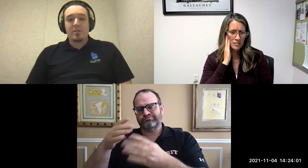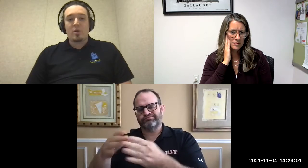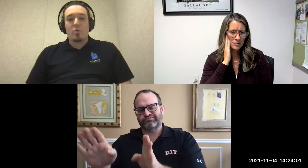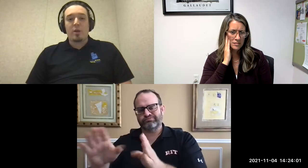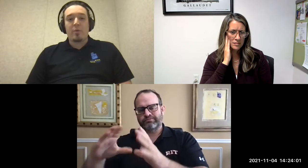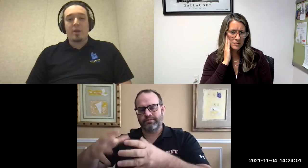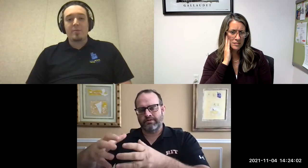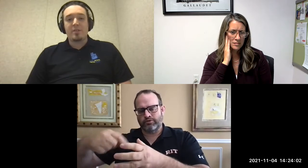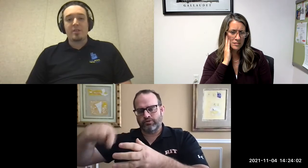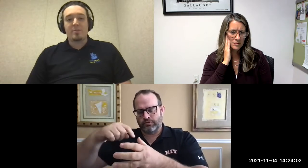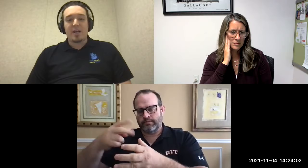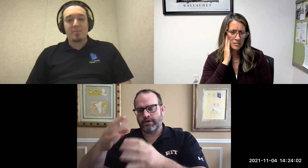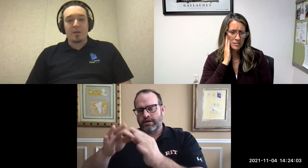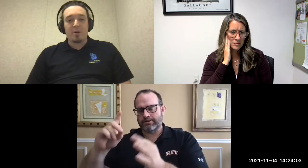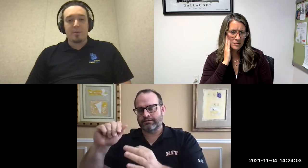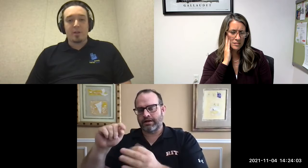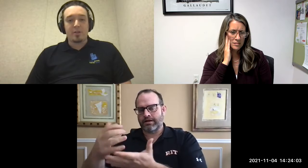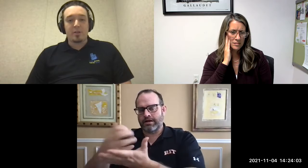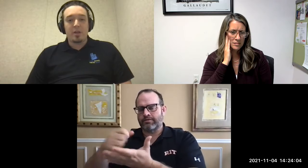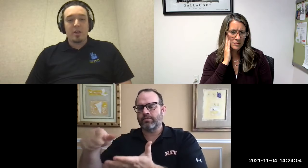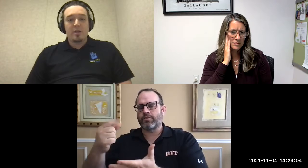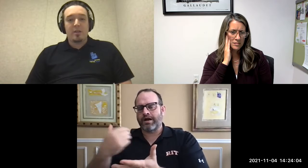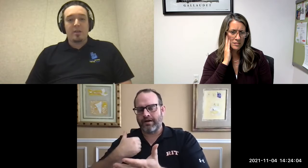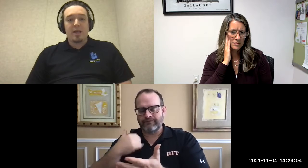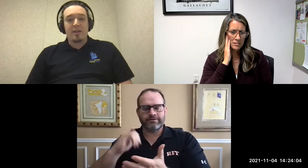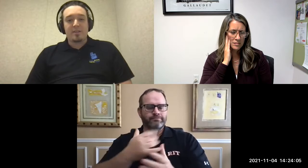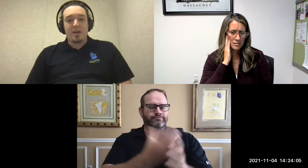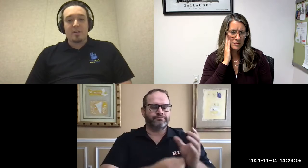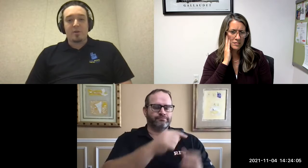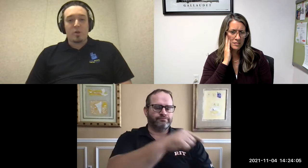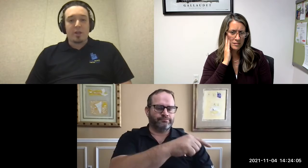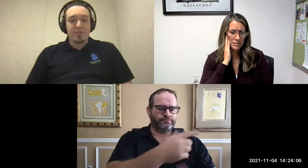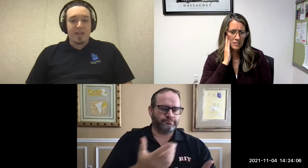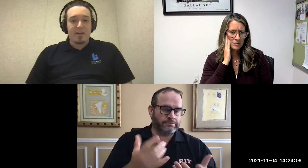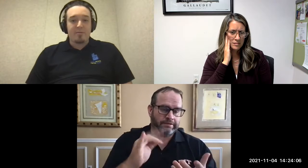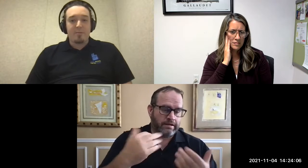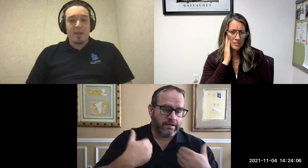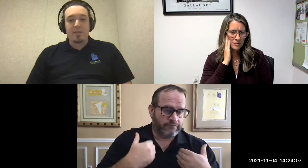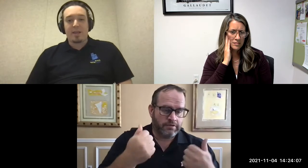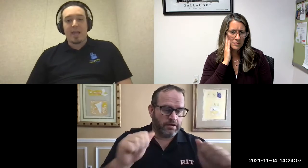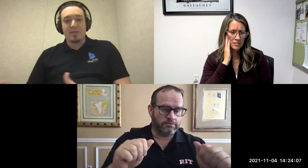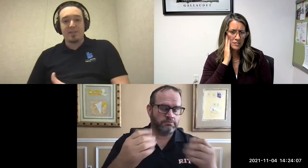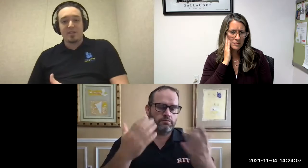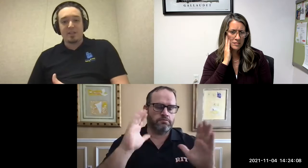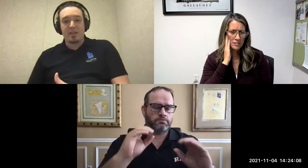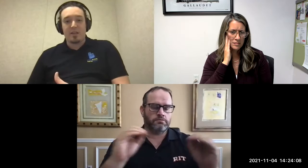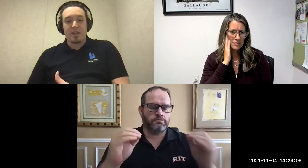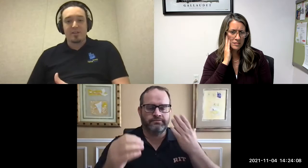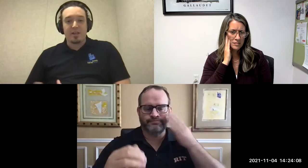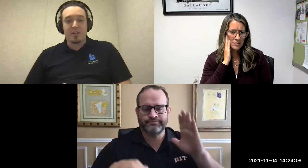And so when it comes to the Spanish-speaking population, the data is there as far as what language they have, and then the gaps that exist in ASL and